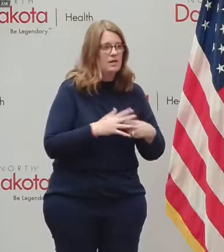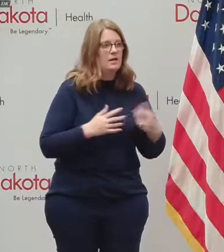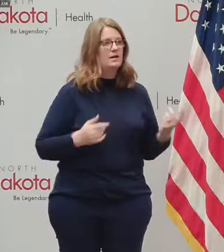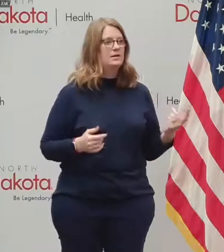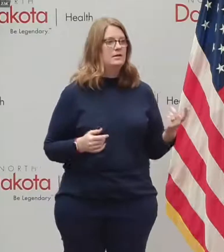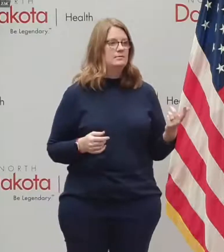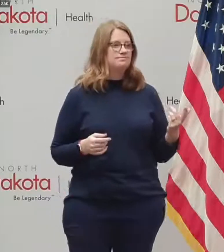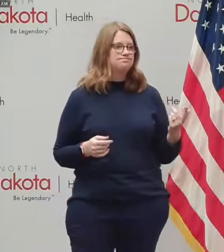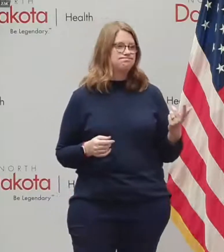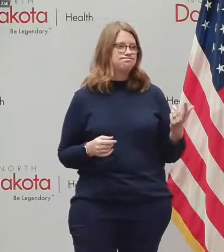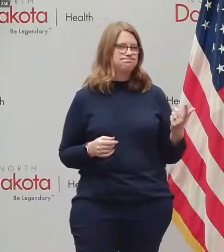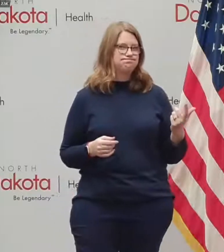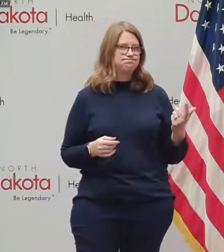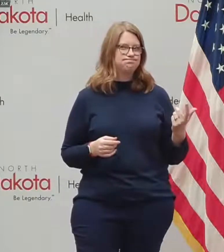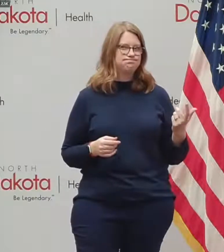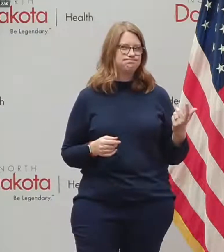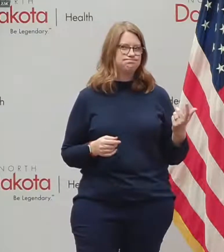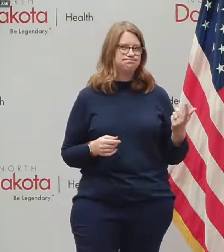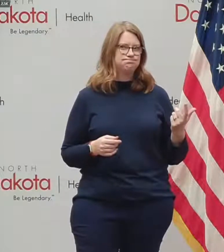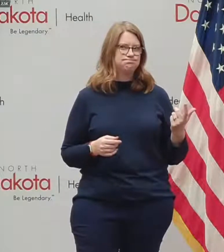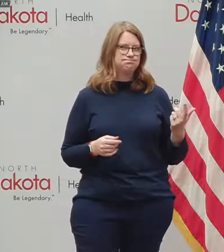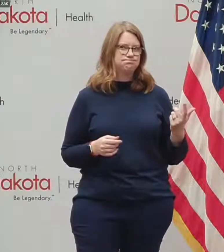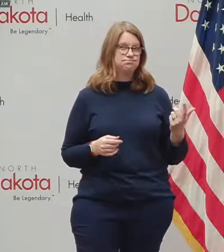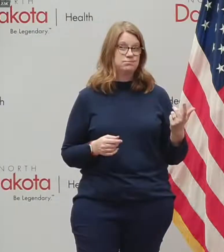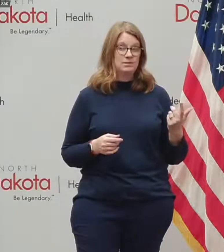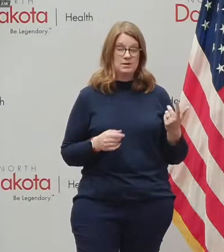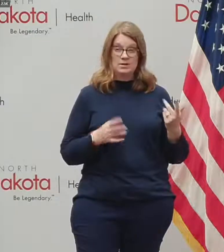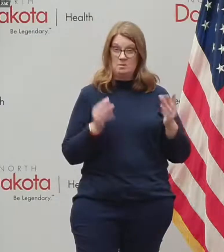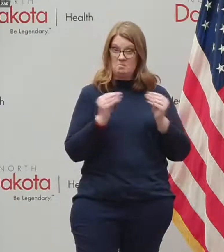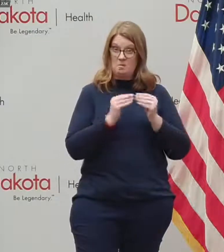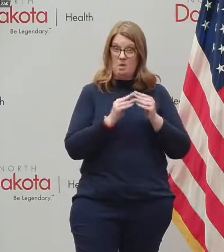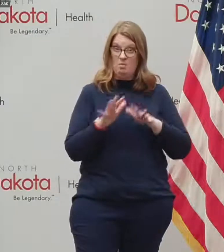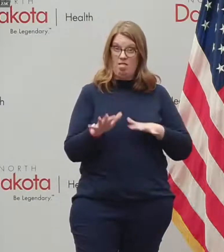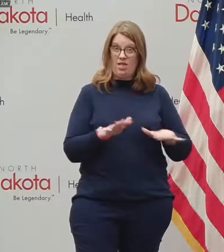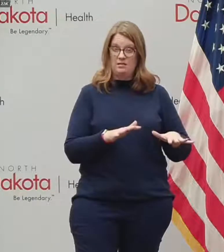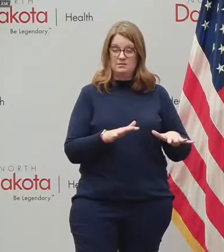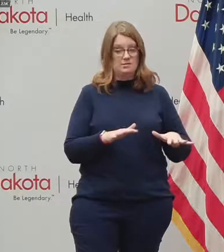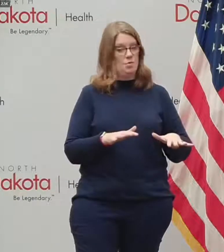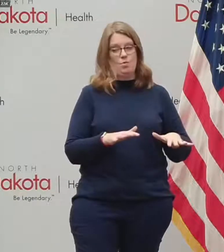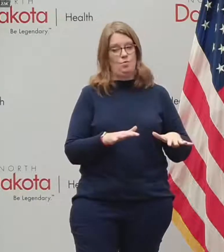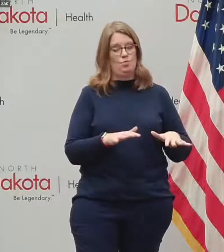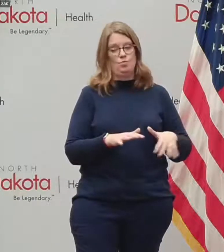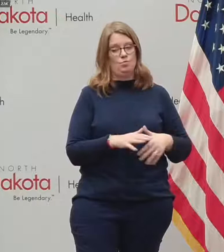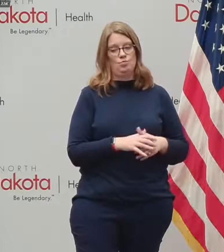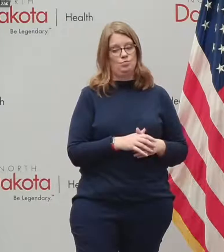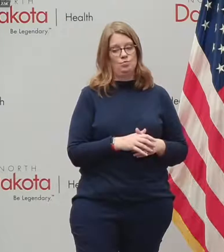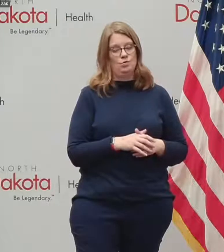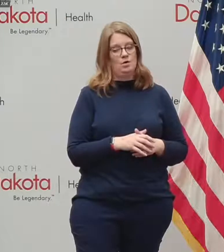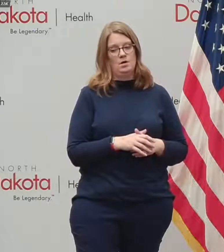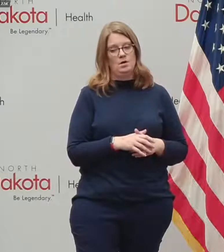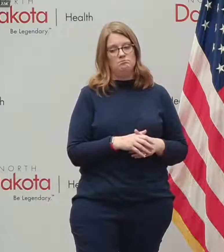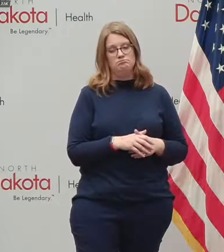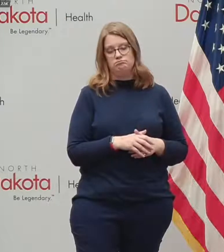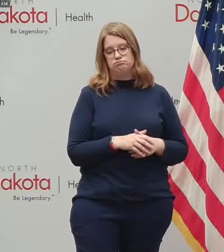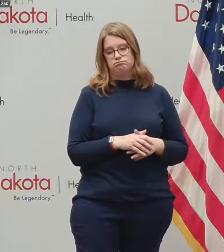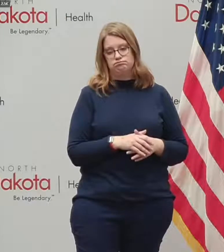Well, I definitely wouldn't say it's going to make it more relaxed. I think, in some respects, this